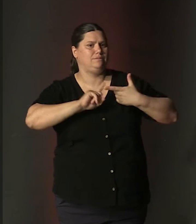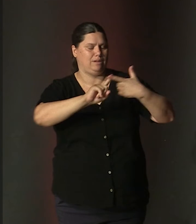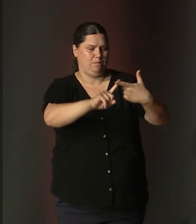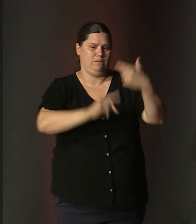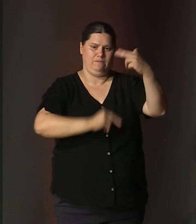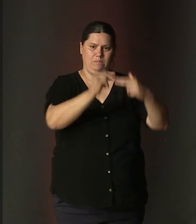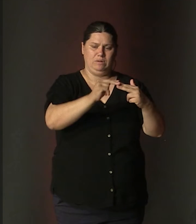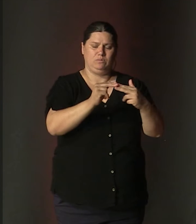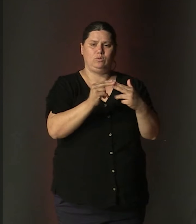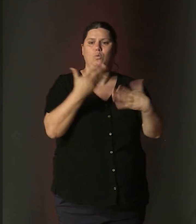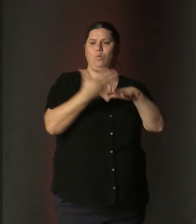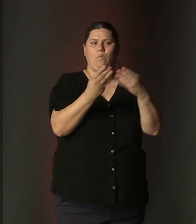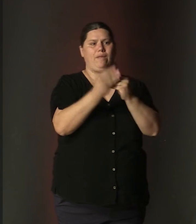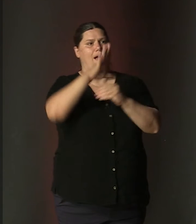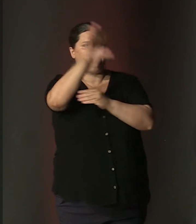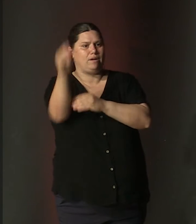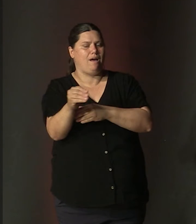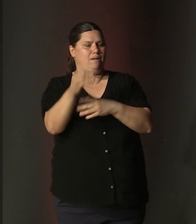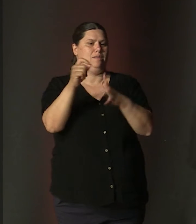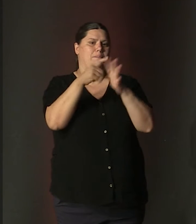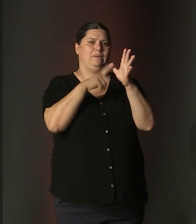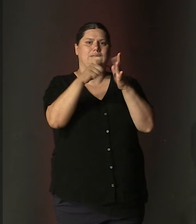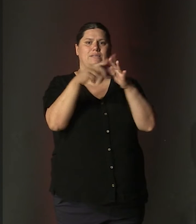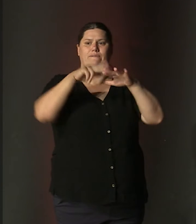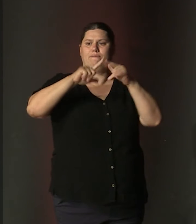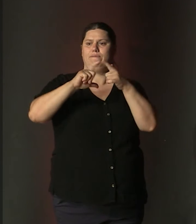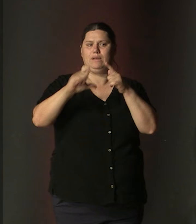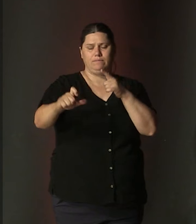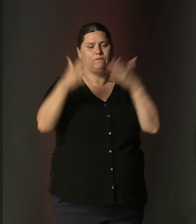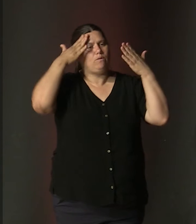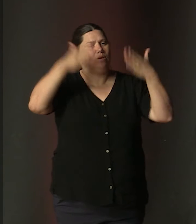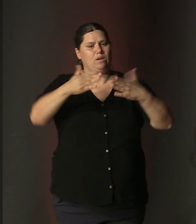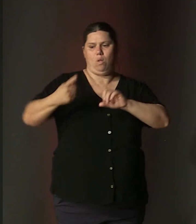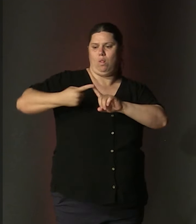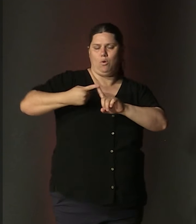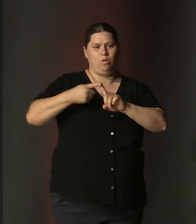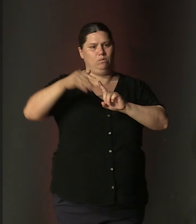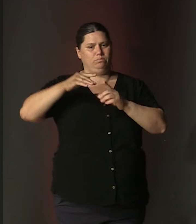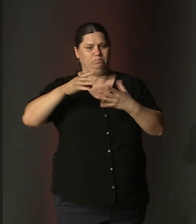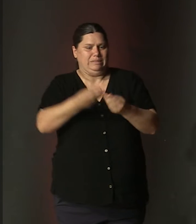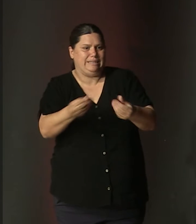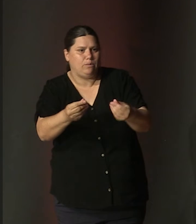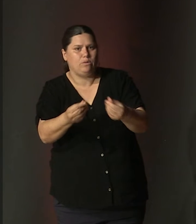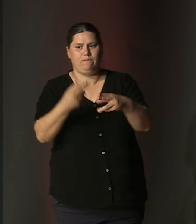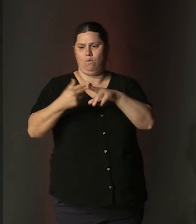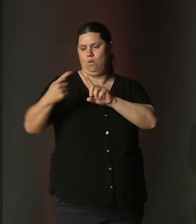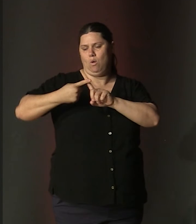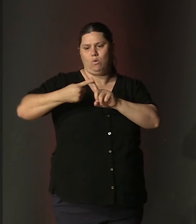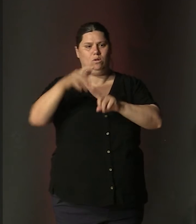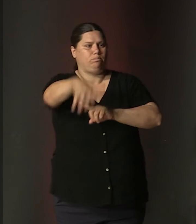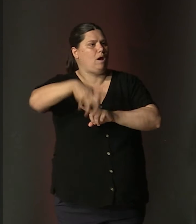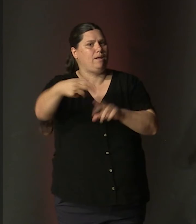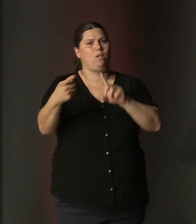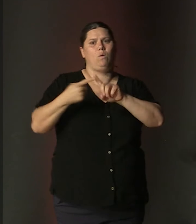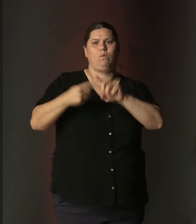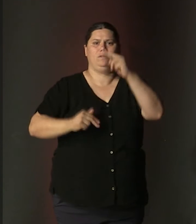Caribbean, and the Pacific, which focused on the local materials mined by local people for local development. I started to